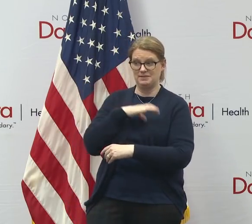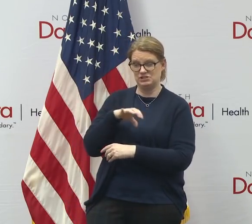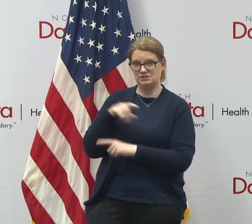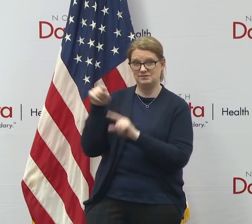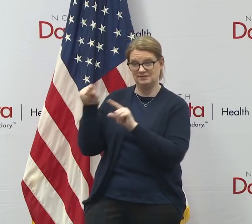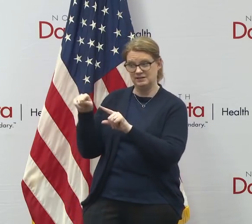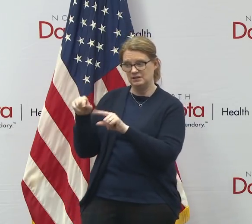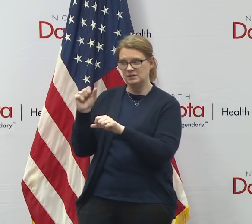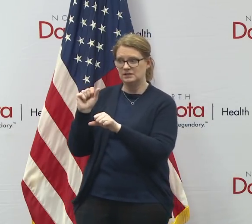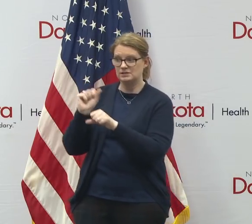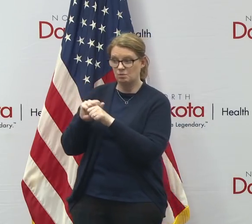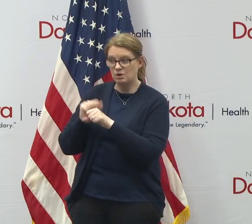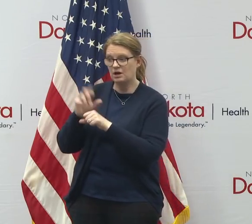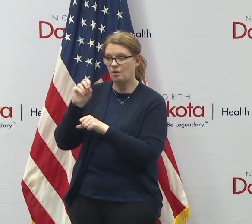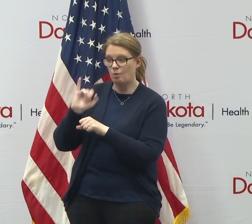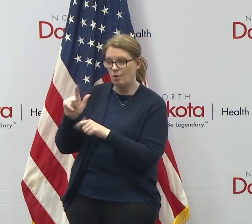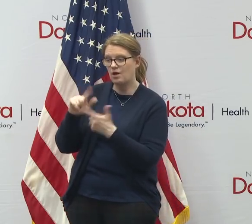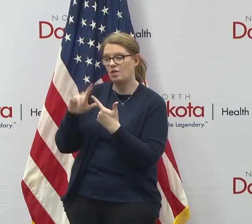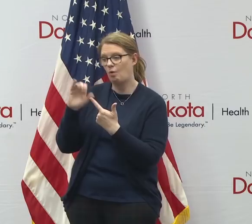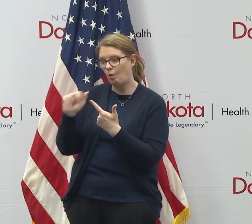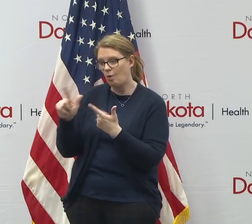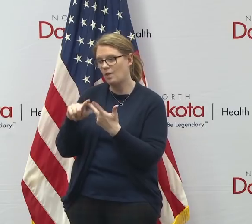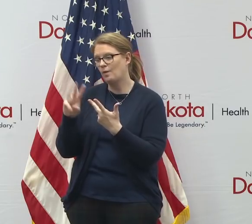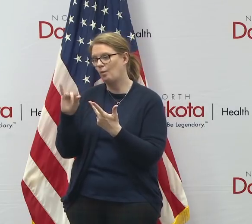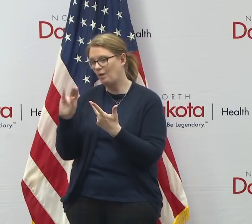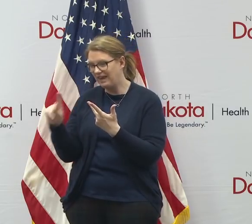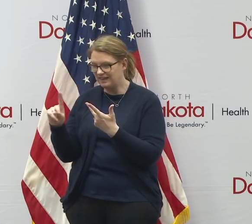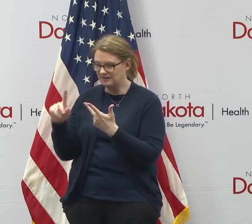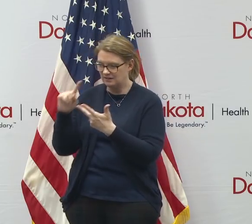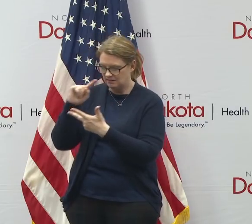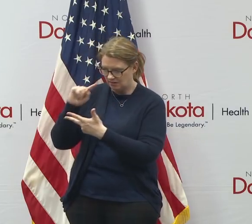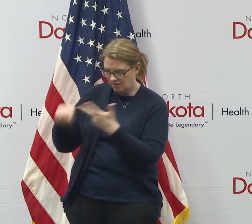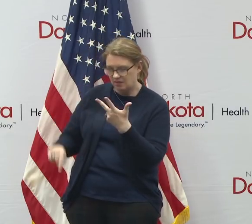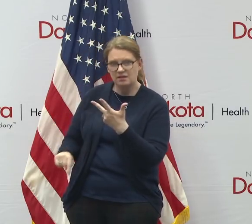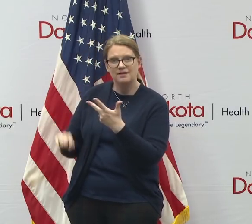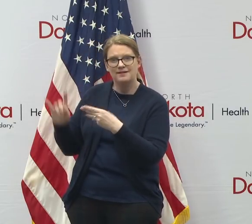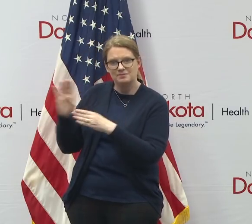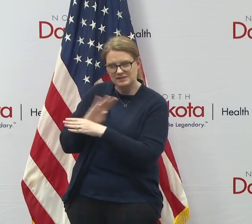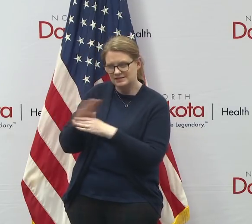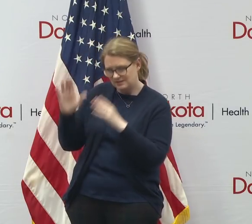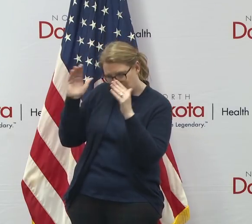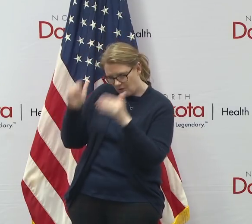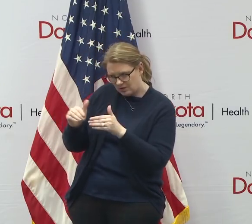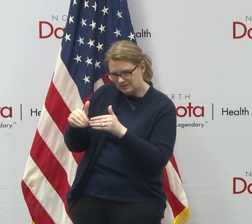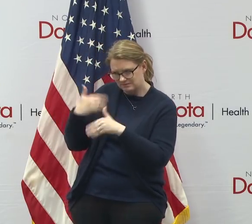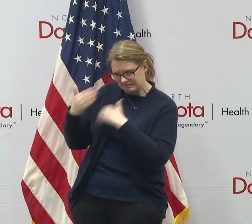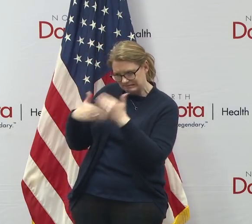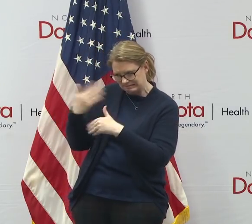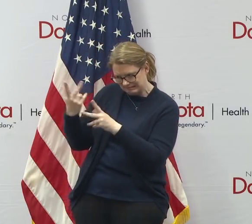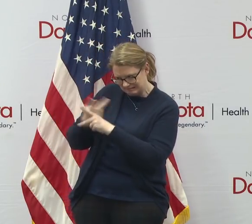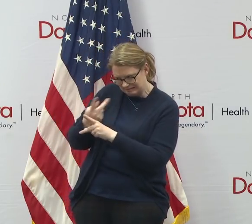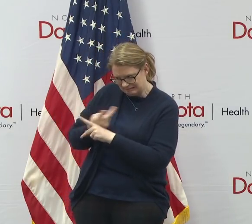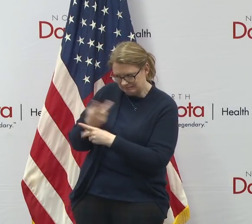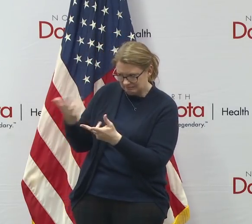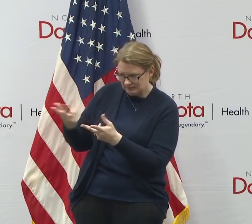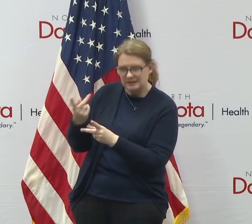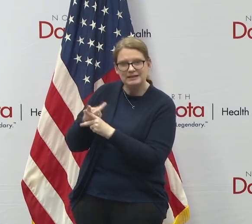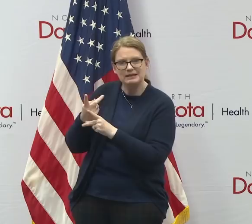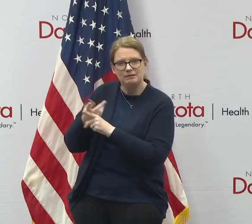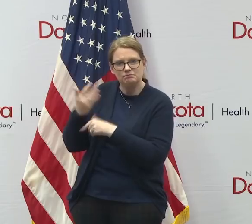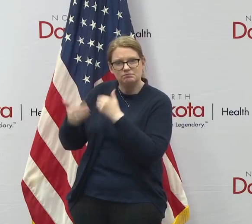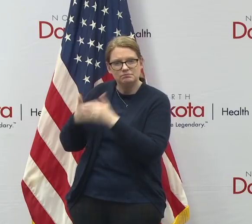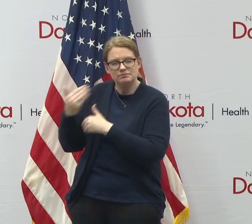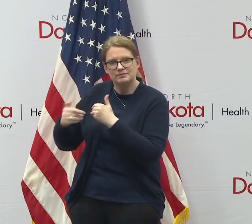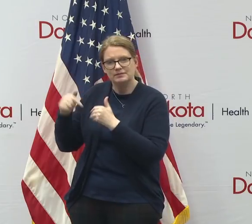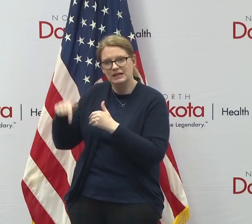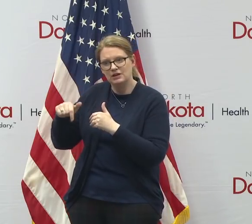on, oil, coal, wind, working across all those industry segments to make sure that we keep doing our job